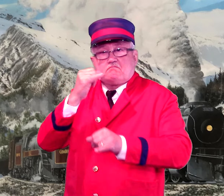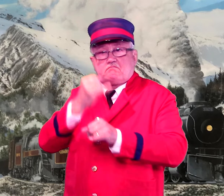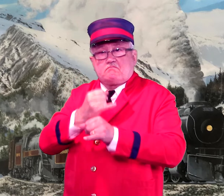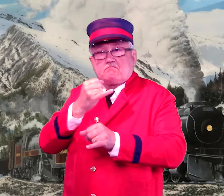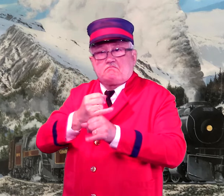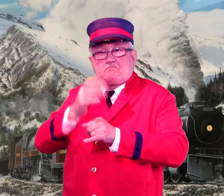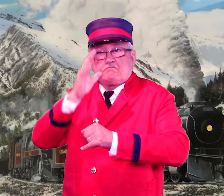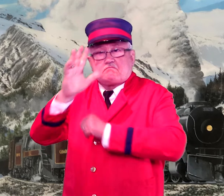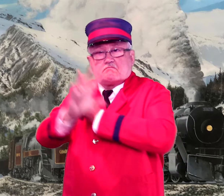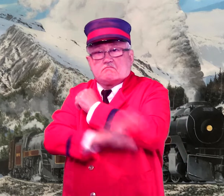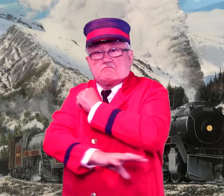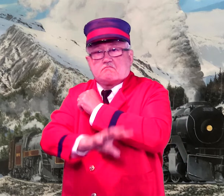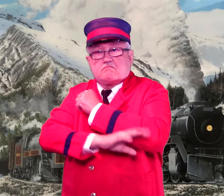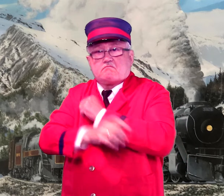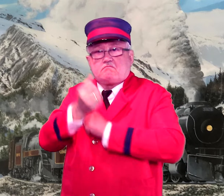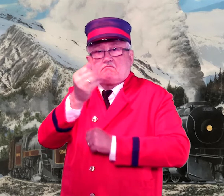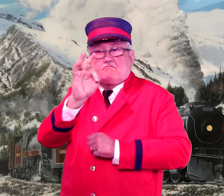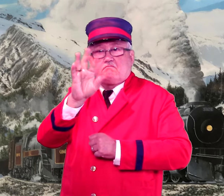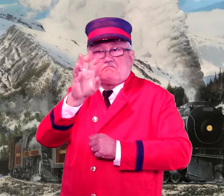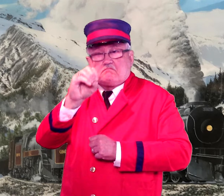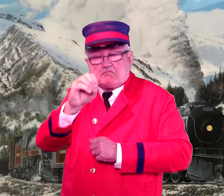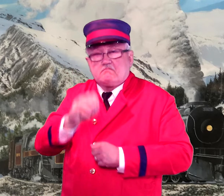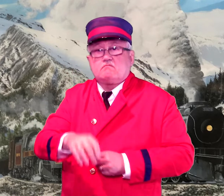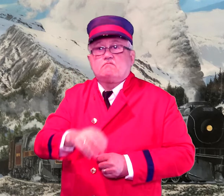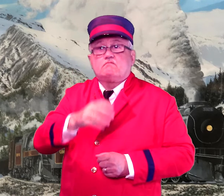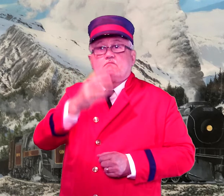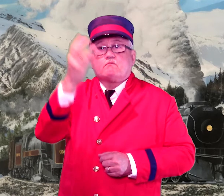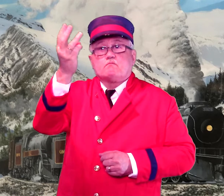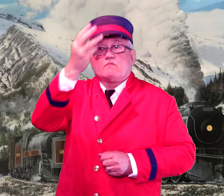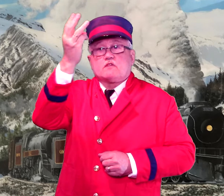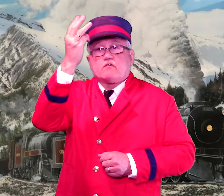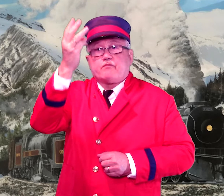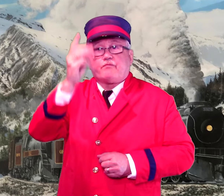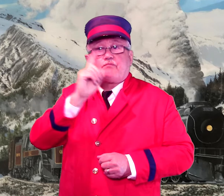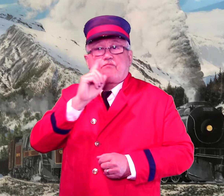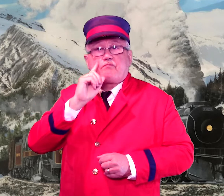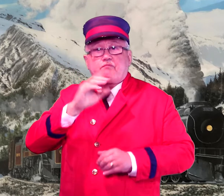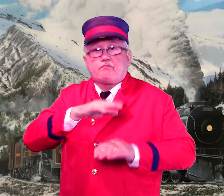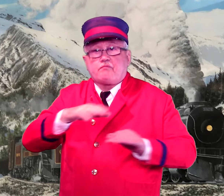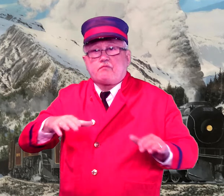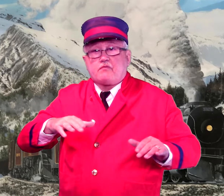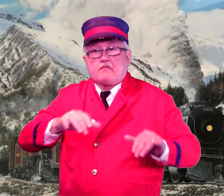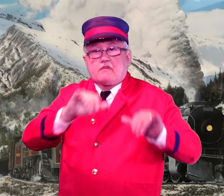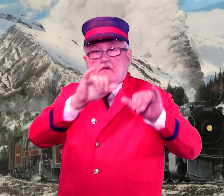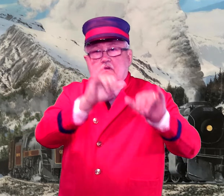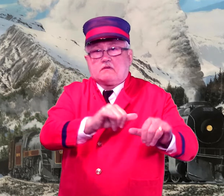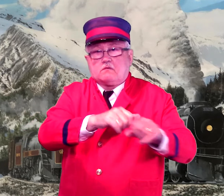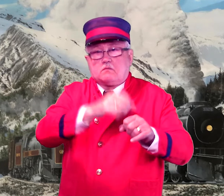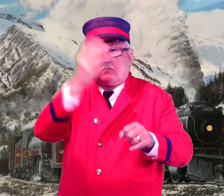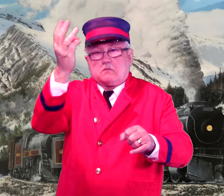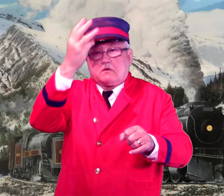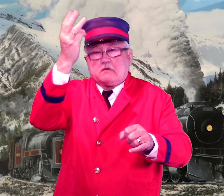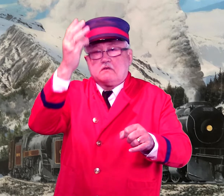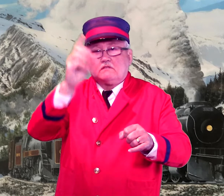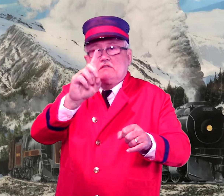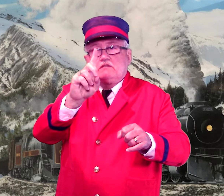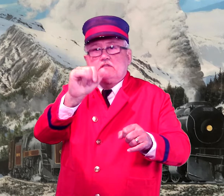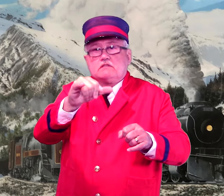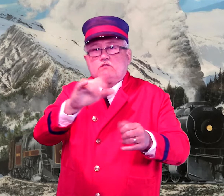Deaf. This arrangement was to commence the fall of 1940. The deaf students living in Winnipeg would attend a day program.